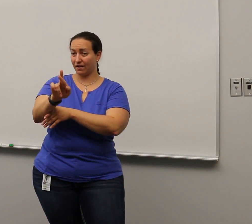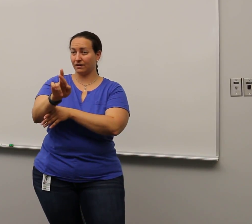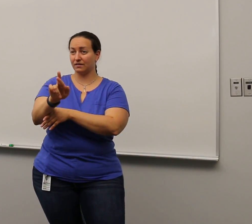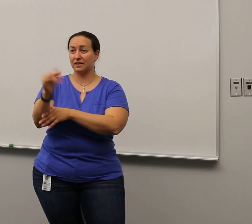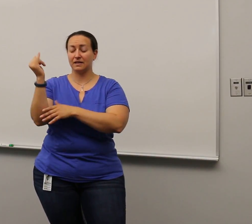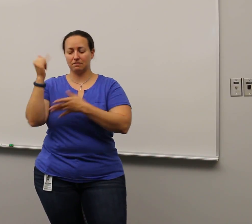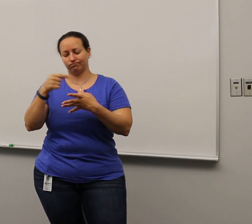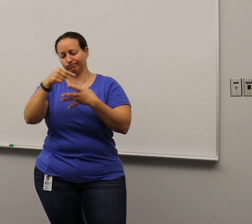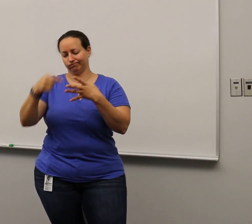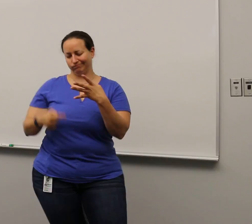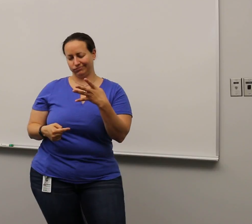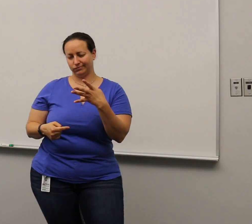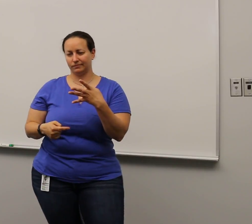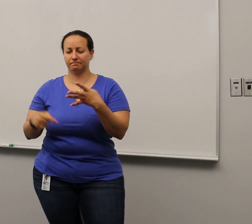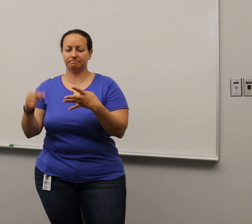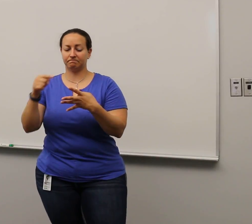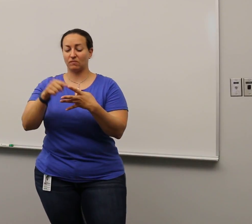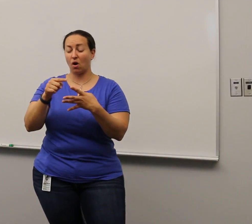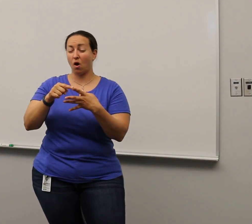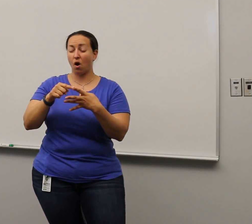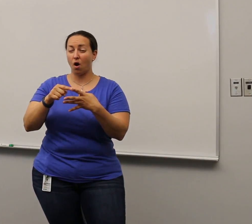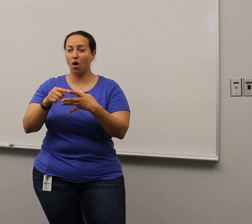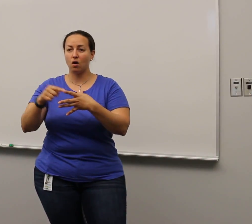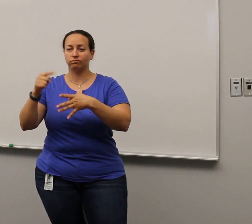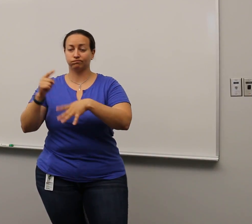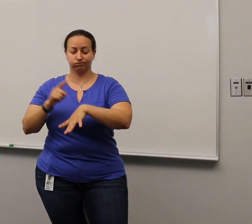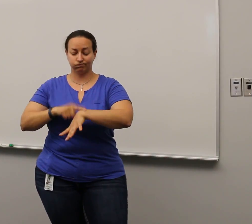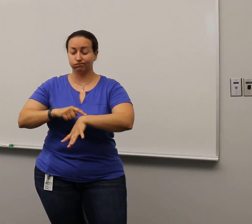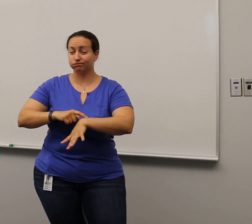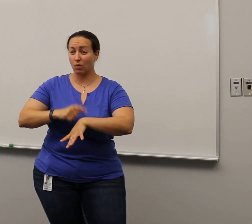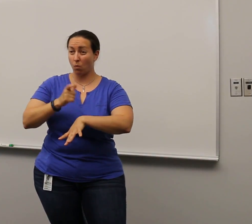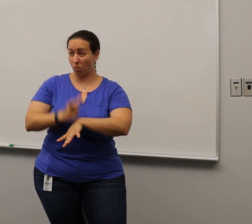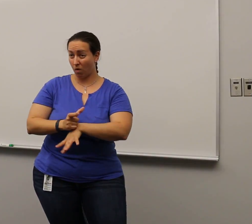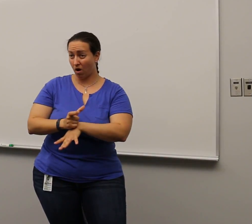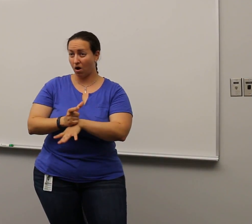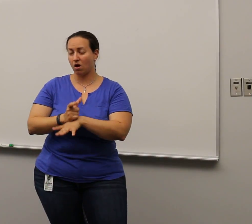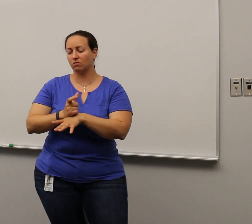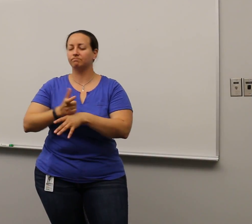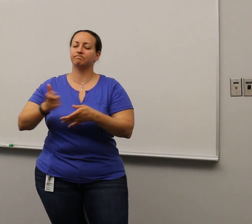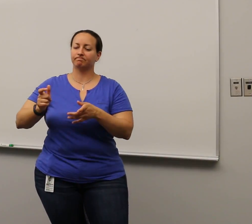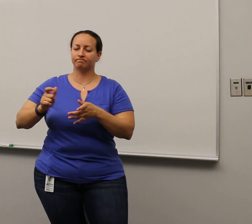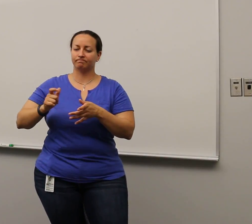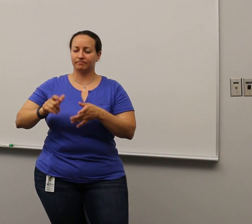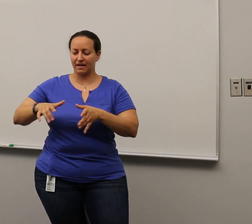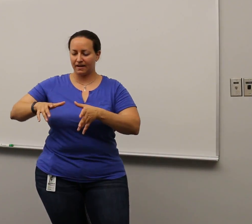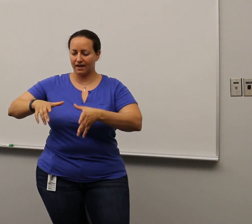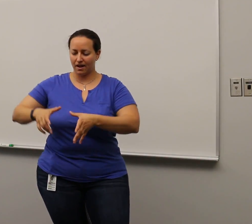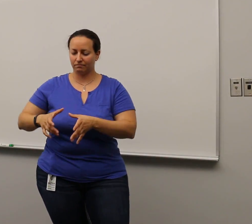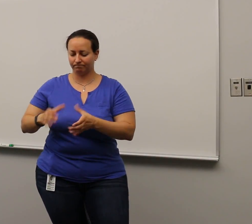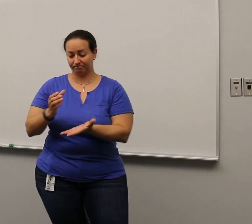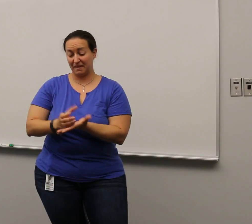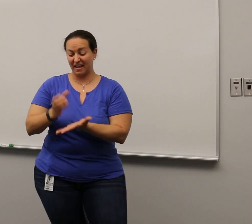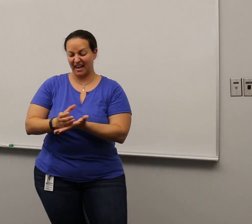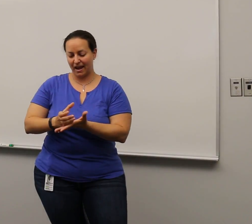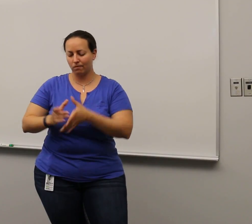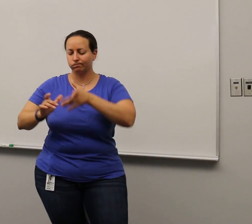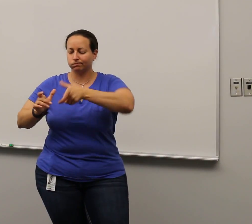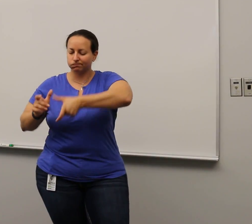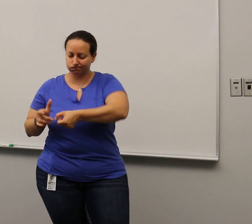that they're familiar with, such as a watch, can opener, maybe a guitar, a wrench. These are all great items that you want to keep track of as the unit progresses.